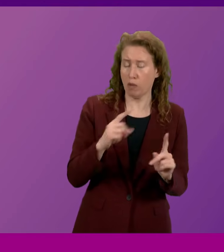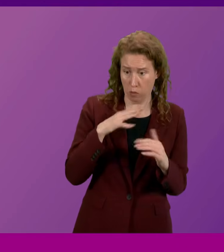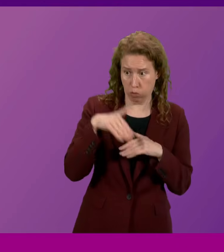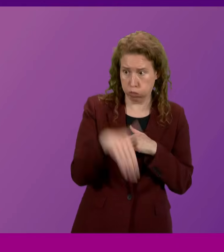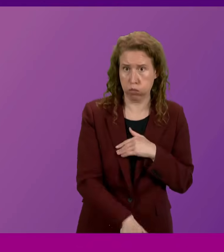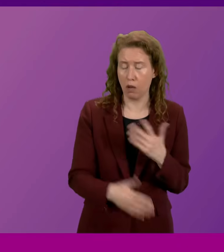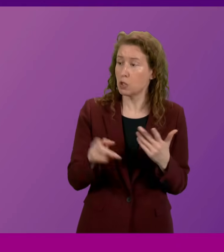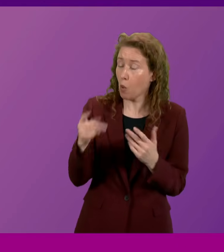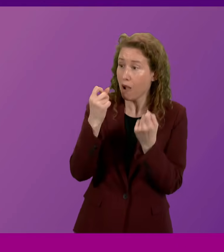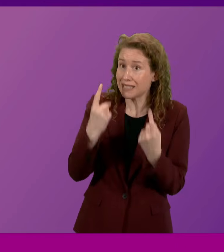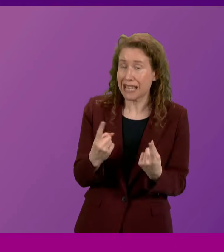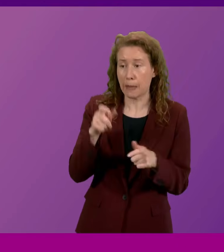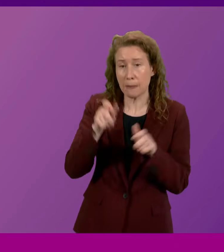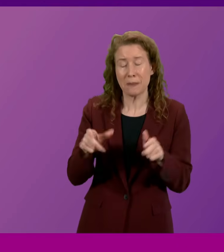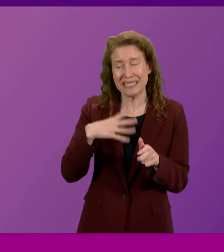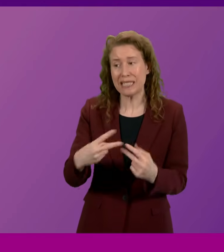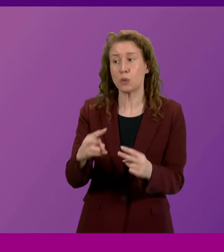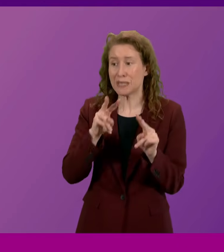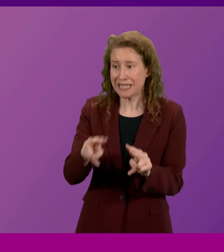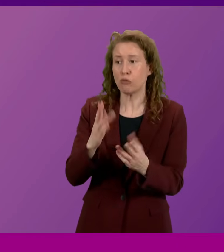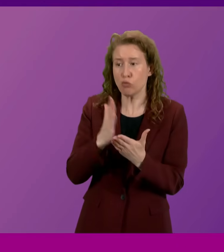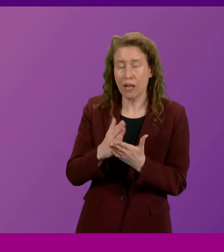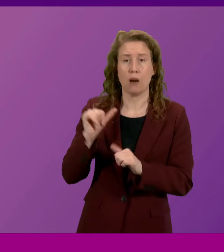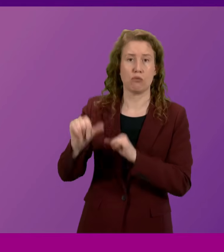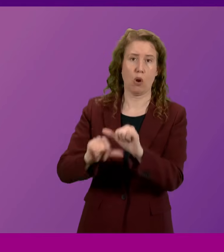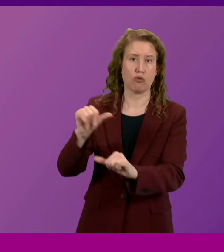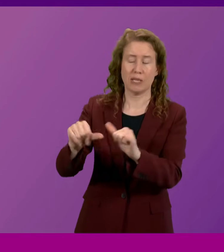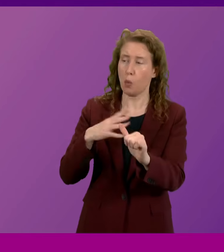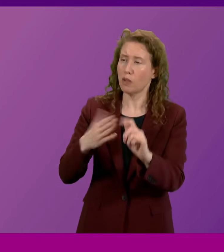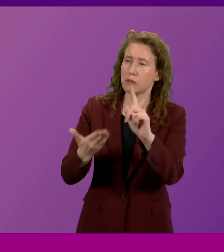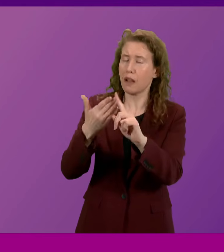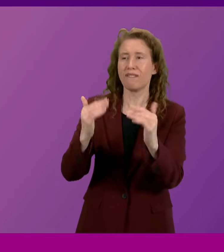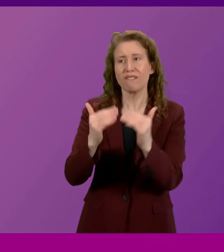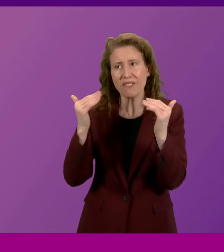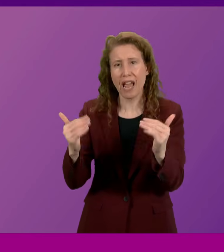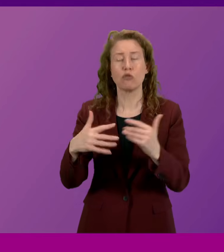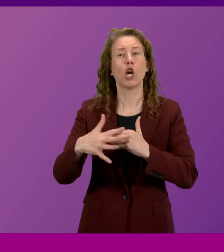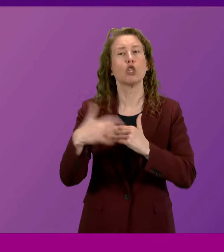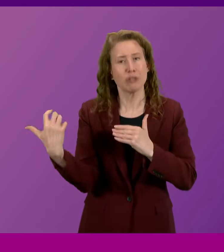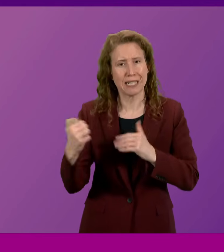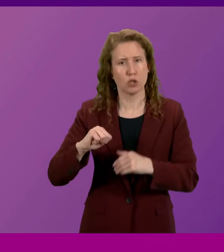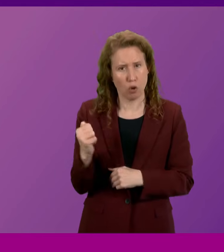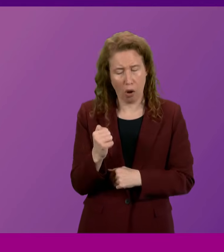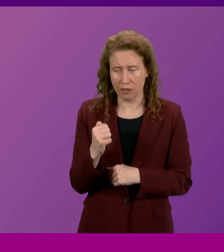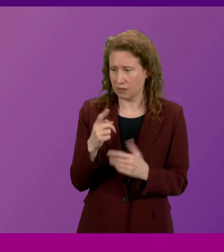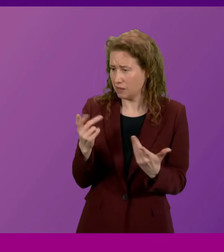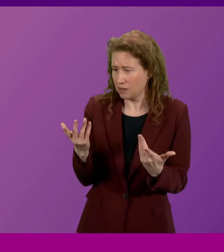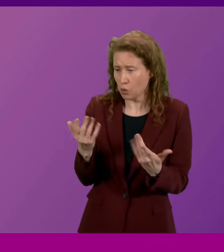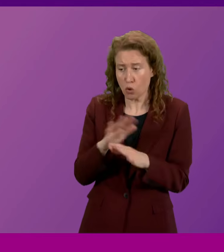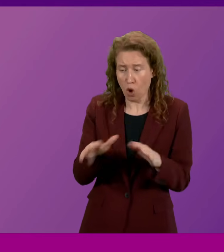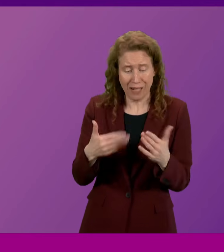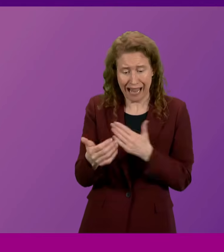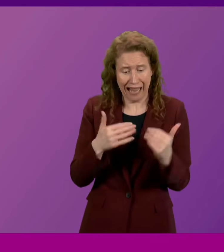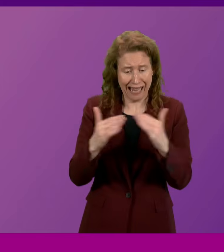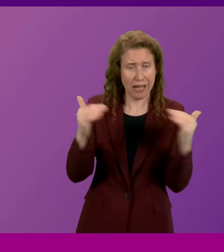Minister understand that people need to see real progress toward a fairer, greener Scotland, and that failure to tackle inequality